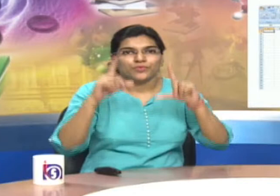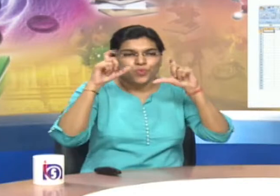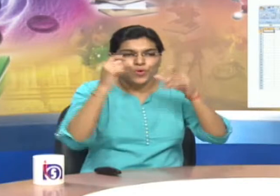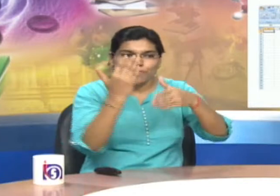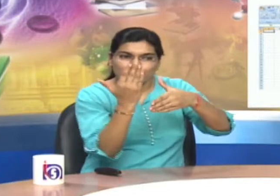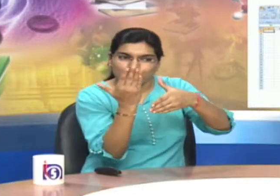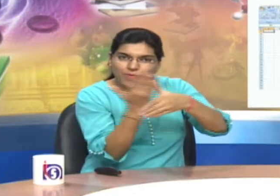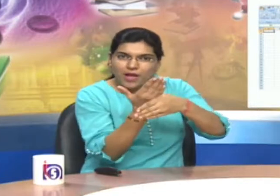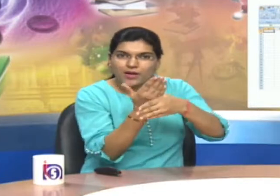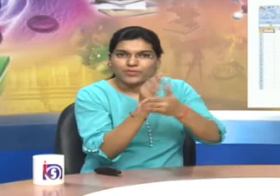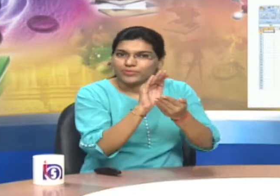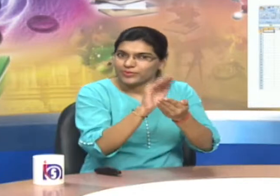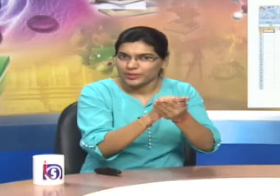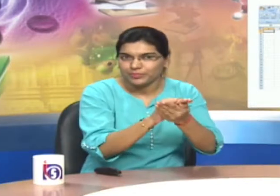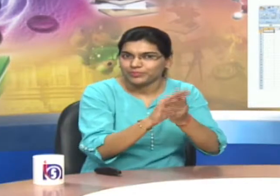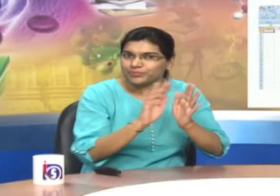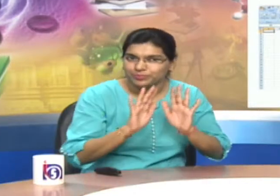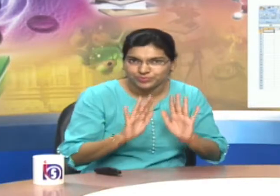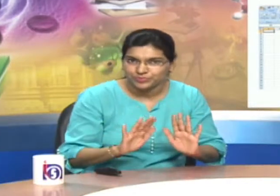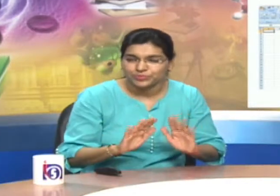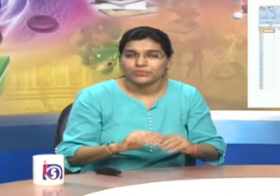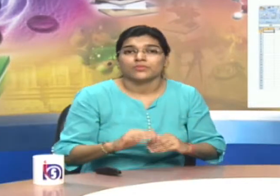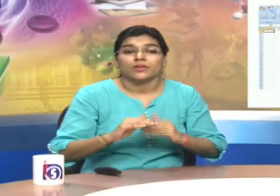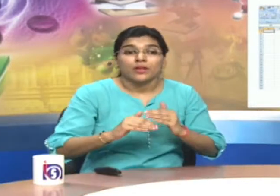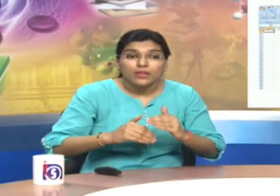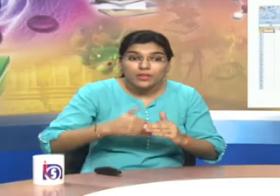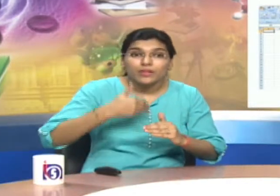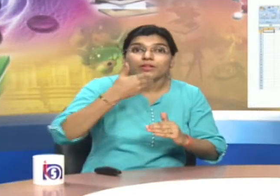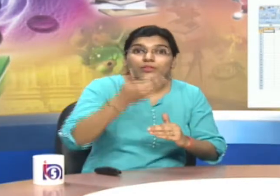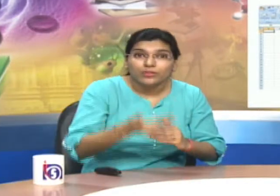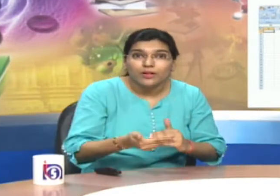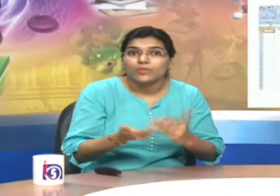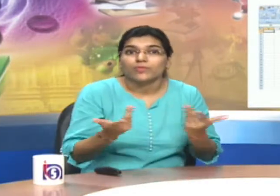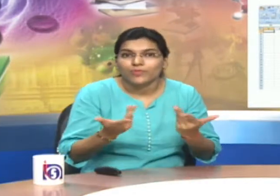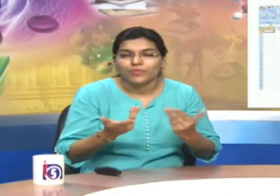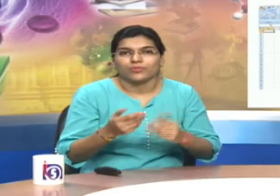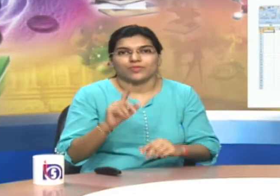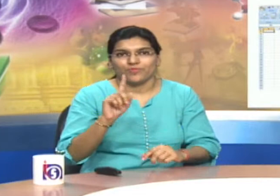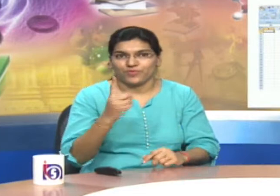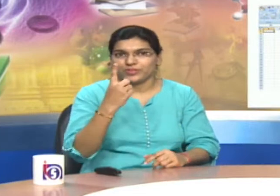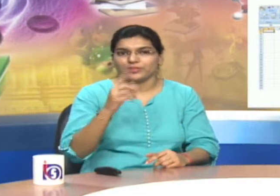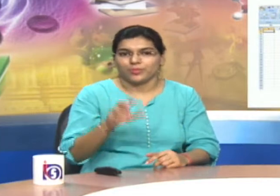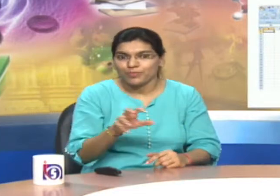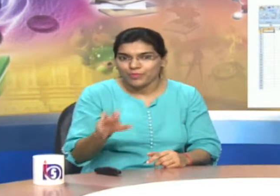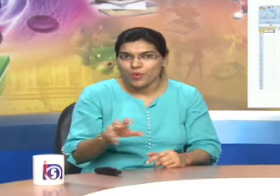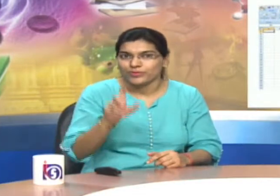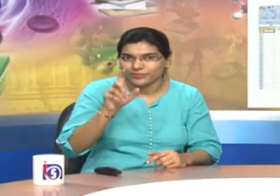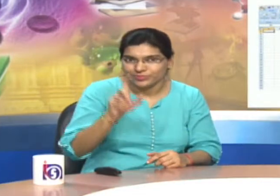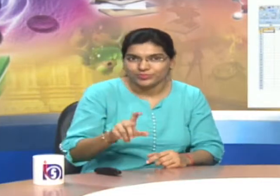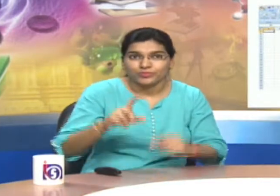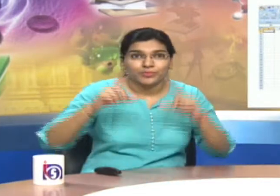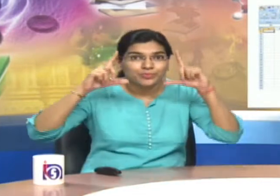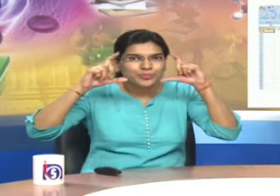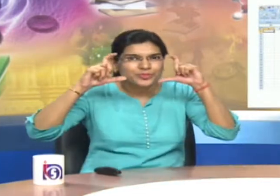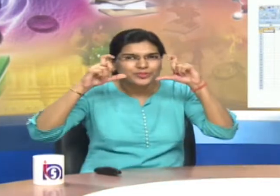pen drive. Those can be used for your this artwork, and with the help of